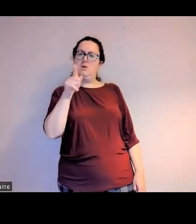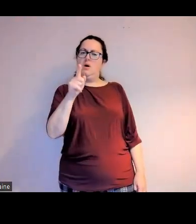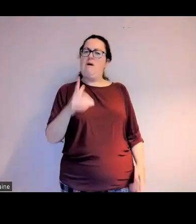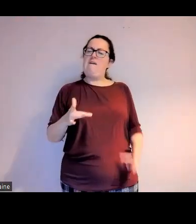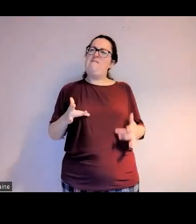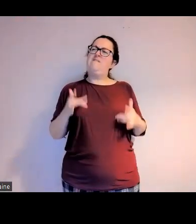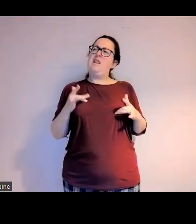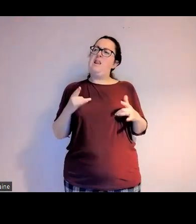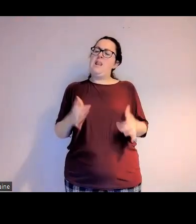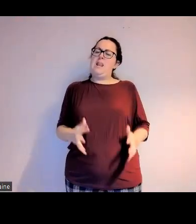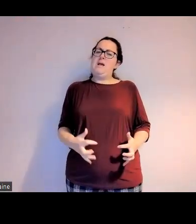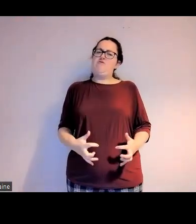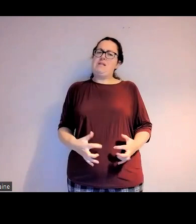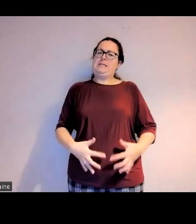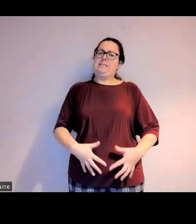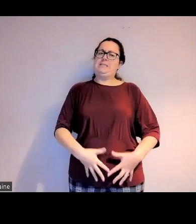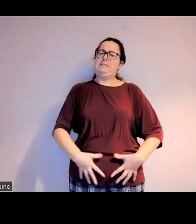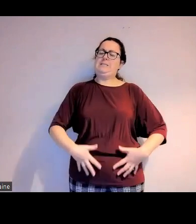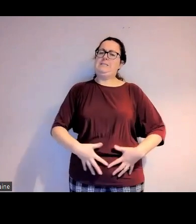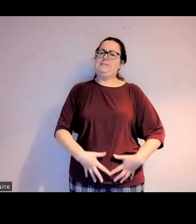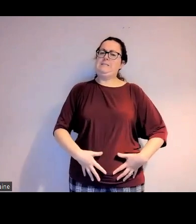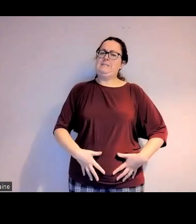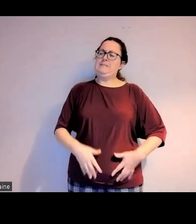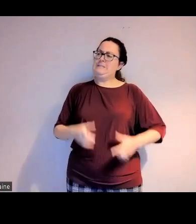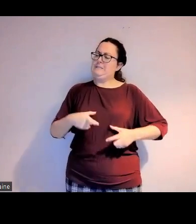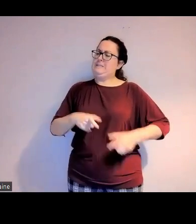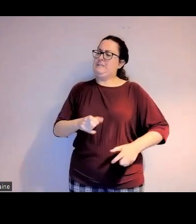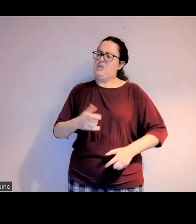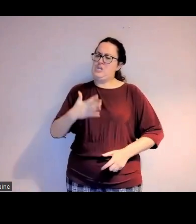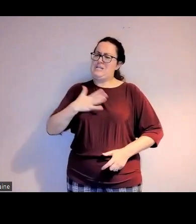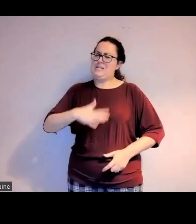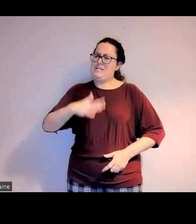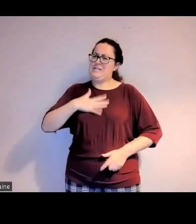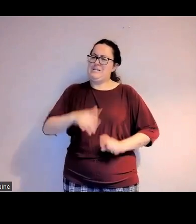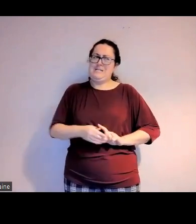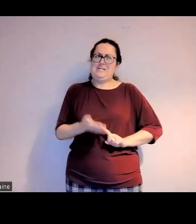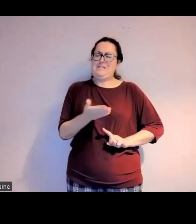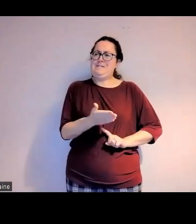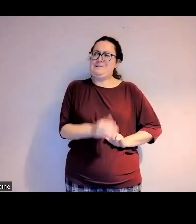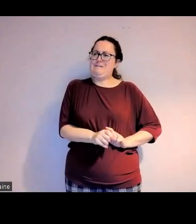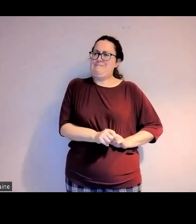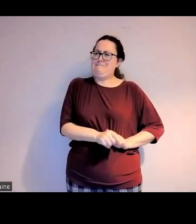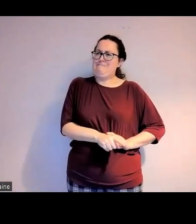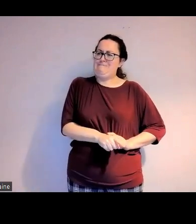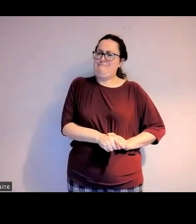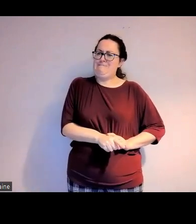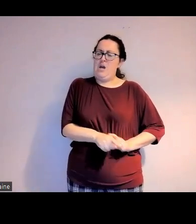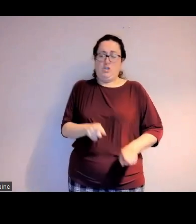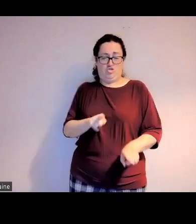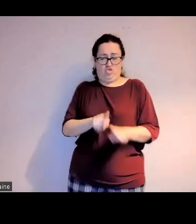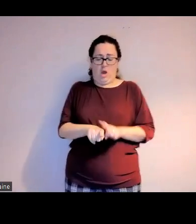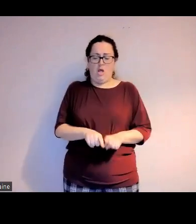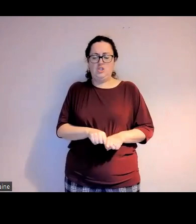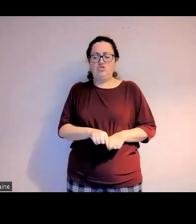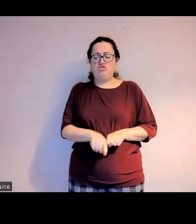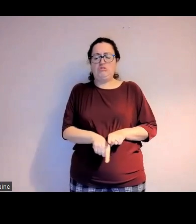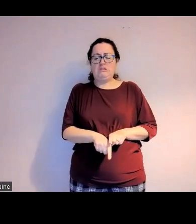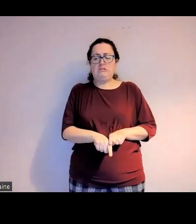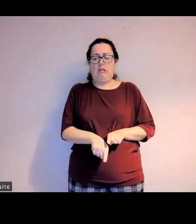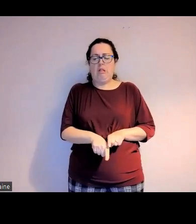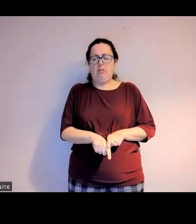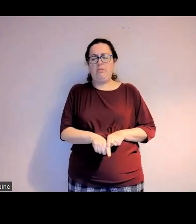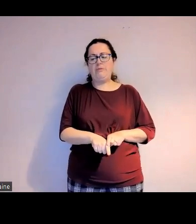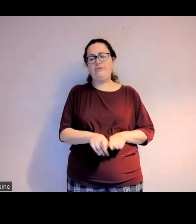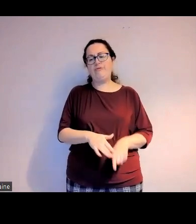bit irritated down below, you know, with a constant urge that I need to go. When I try, it drizzles and